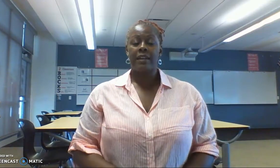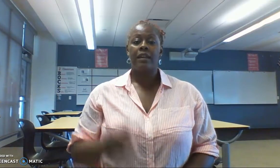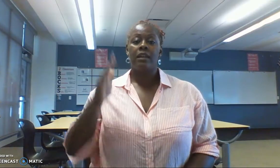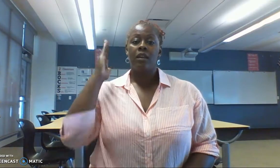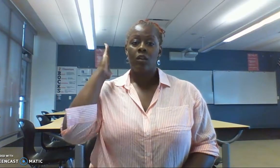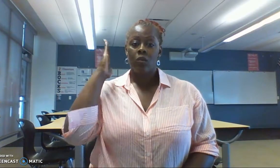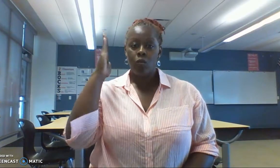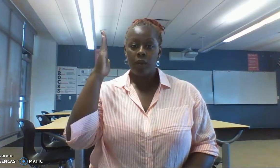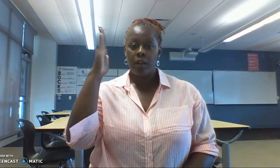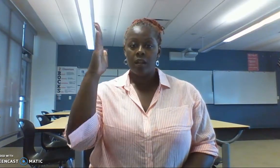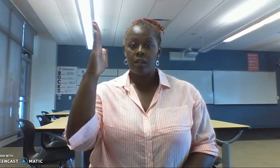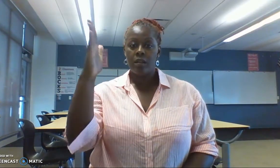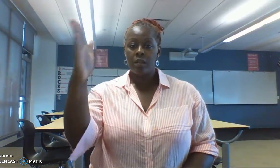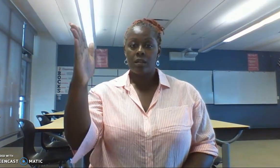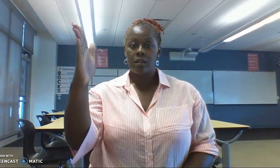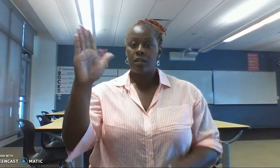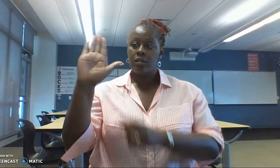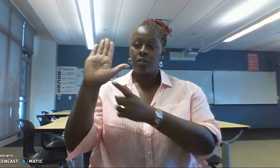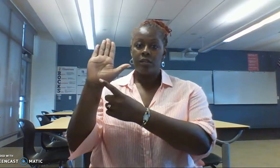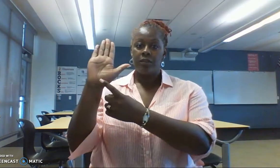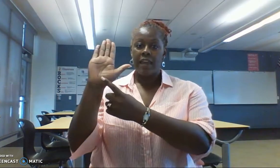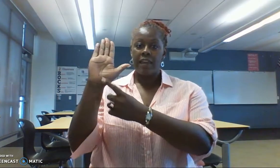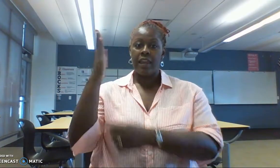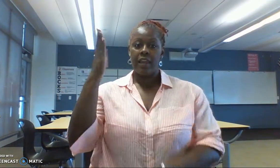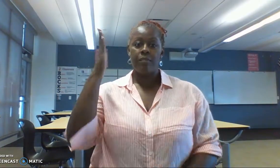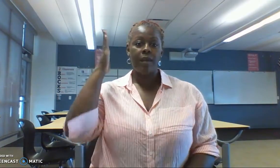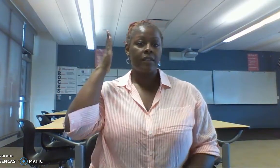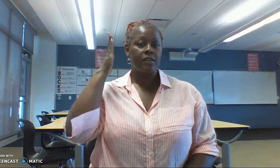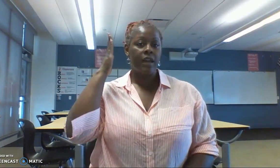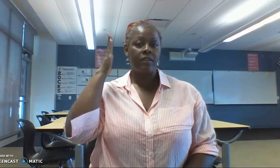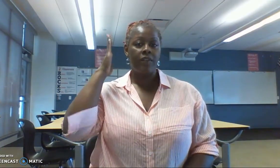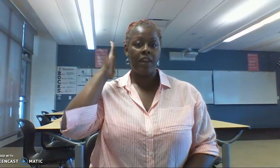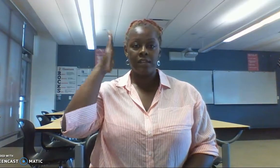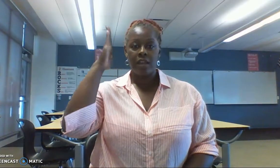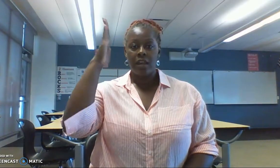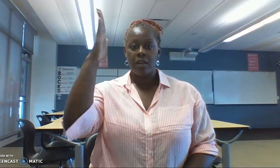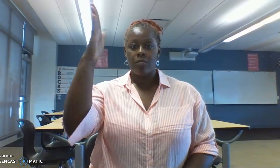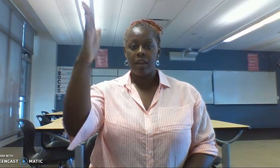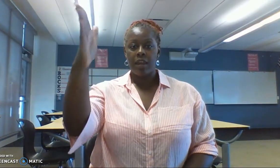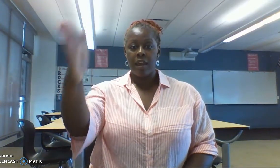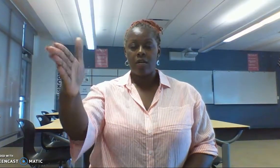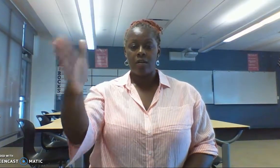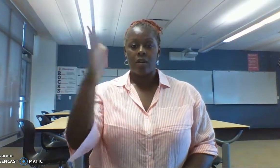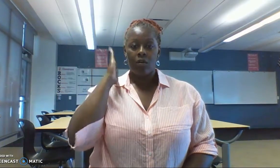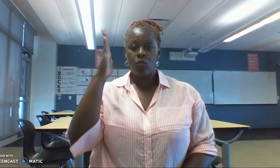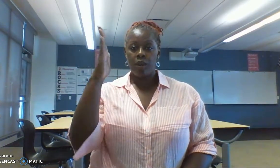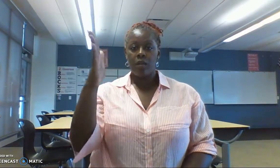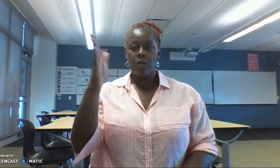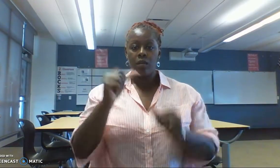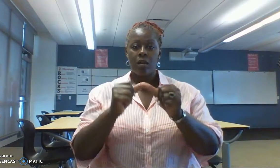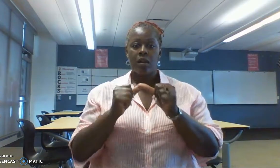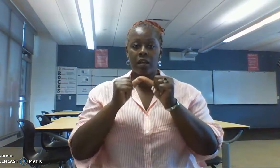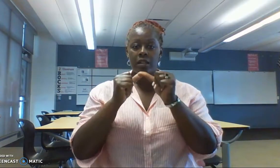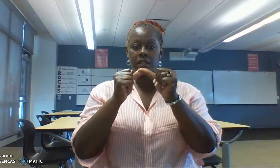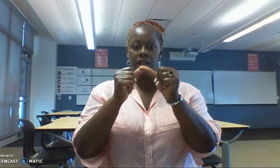signing will. Notice the flat hand by the side of the face and bring it out. Will